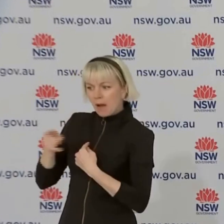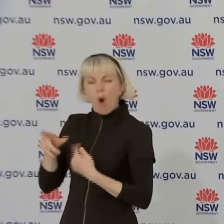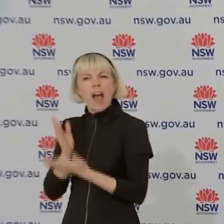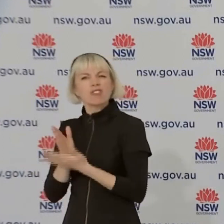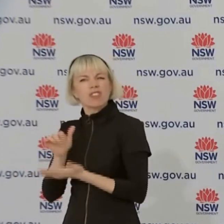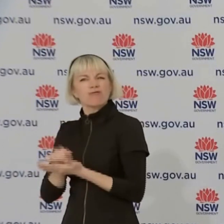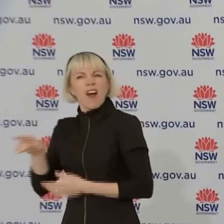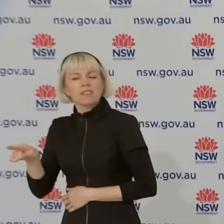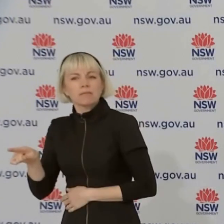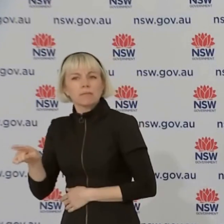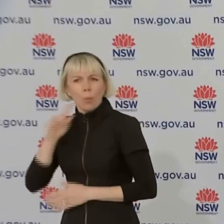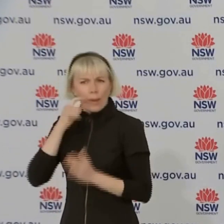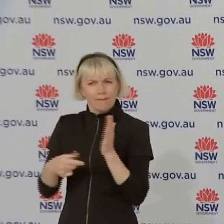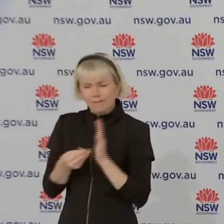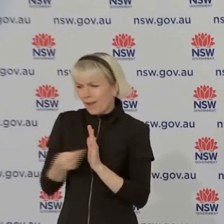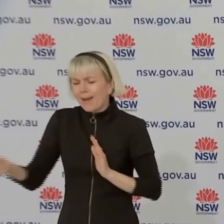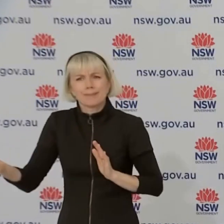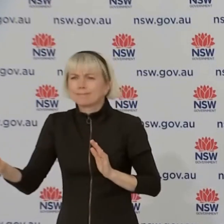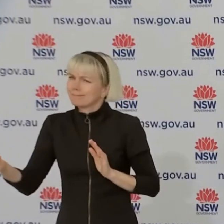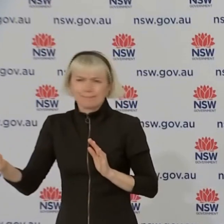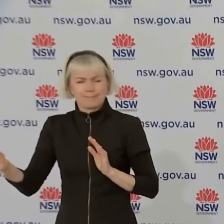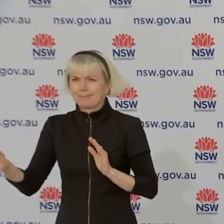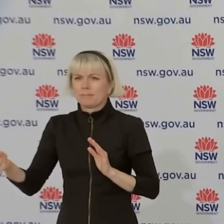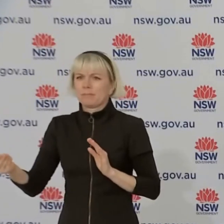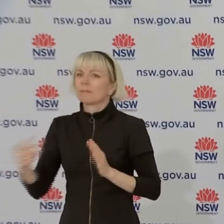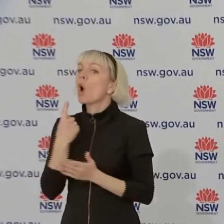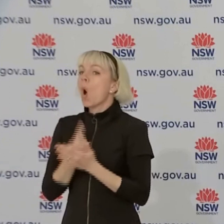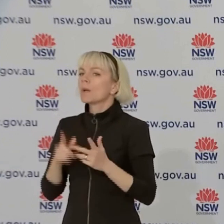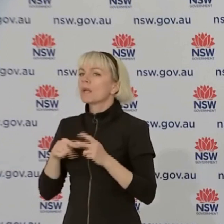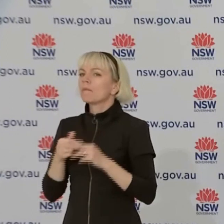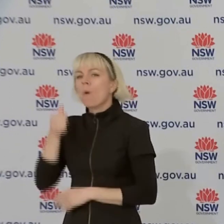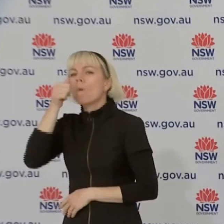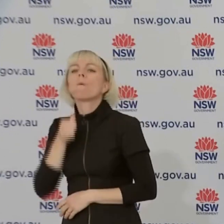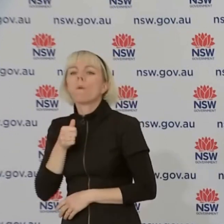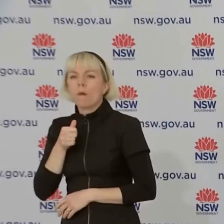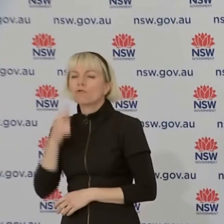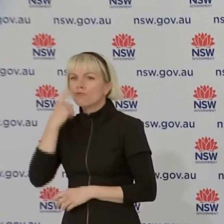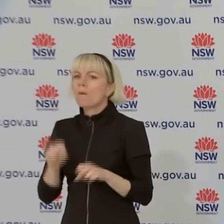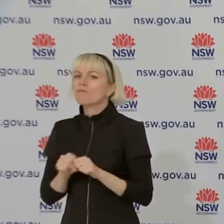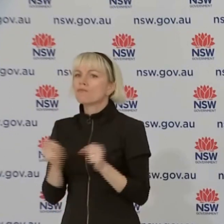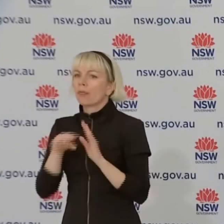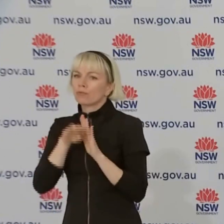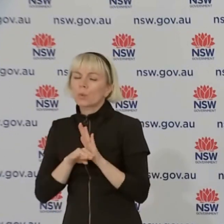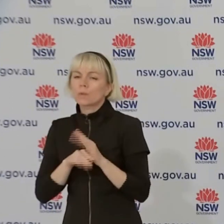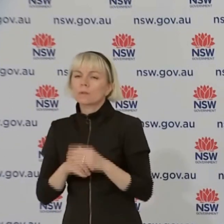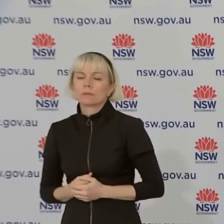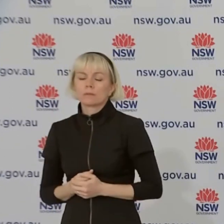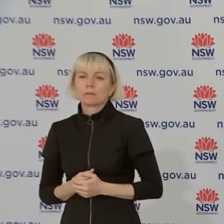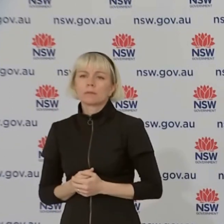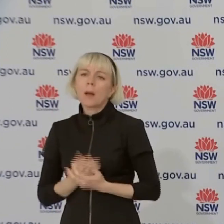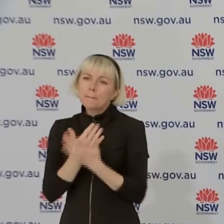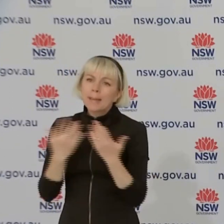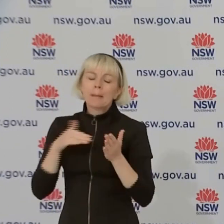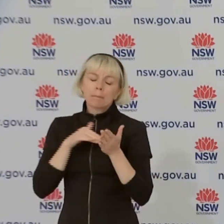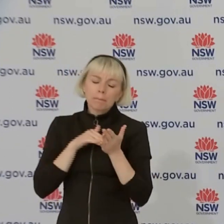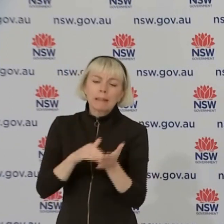clearly step outside, who make a conscious decision to not be one of those millions of people who are doing the right thing that can get us out